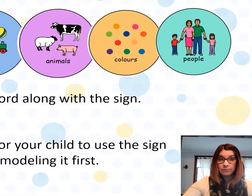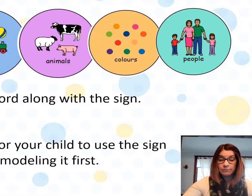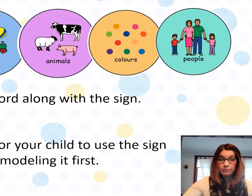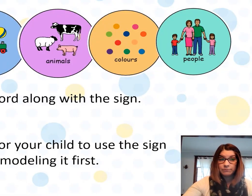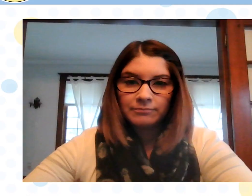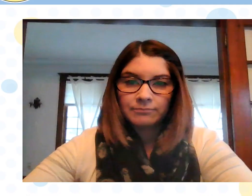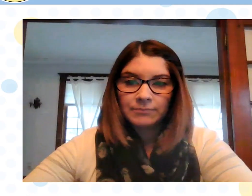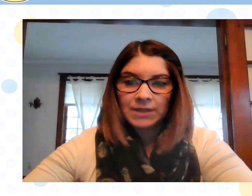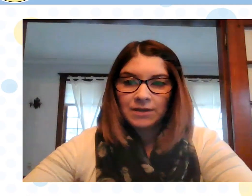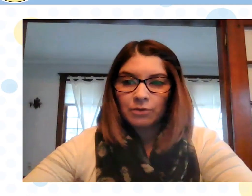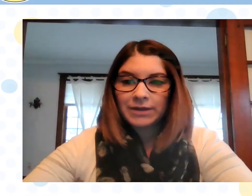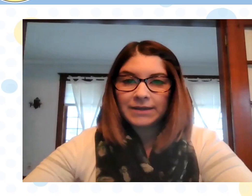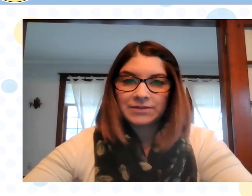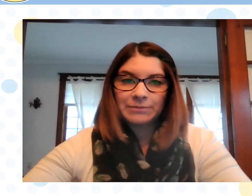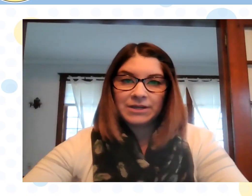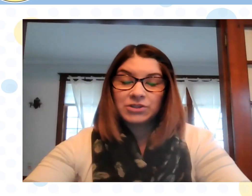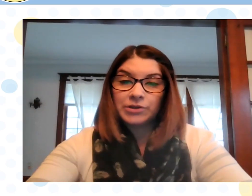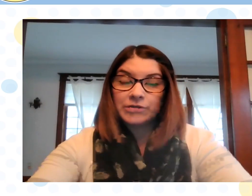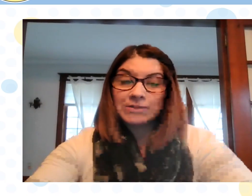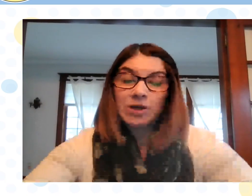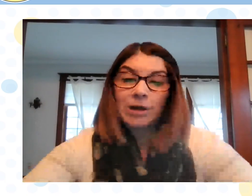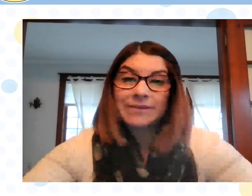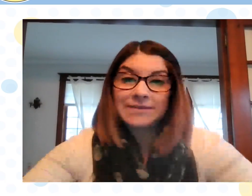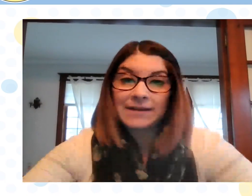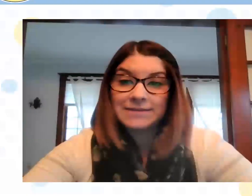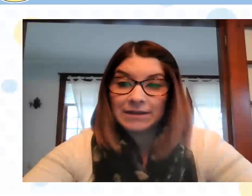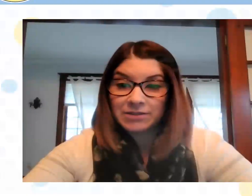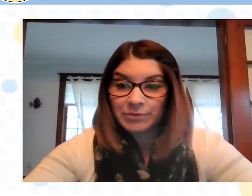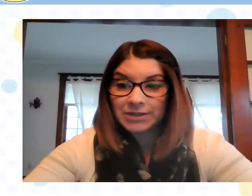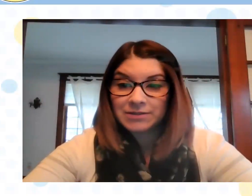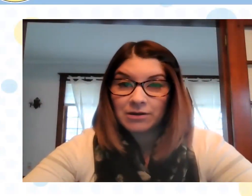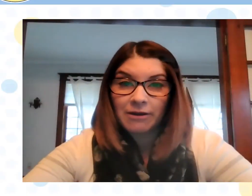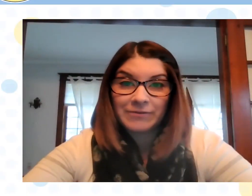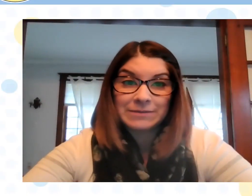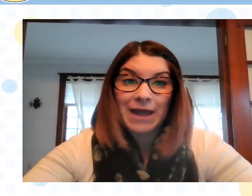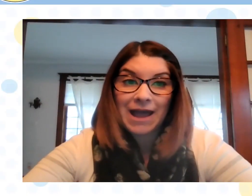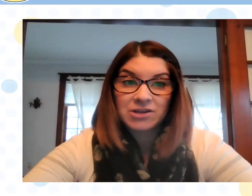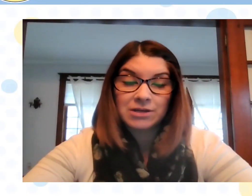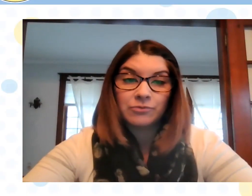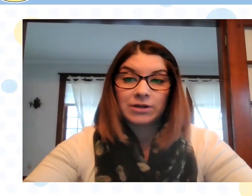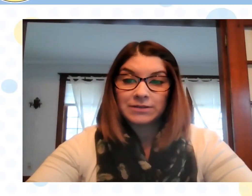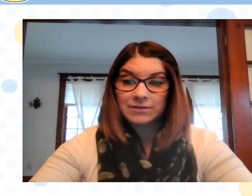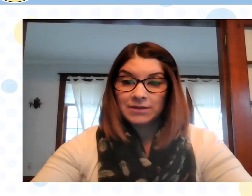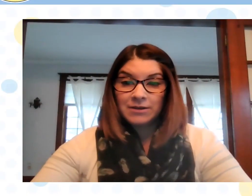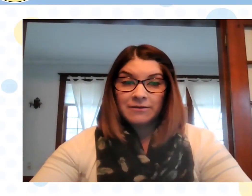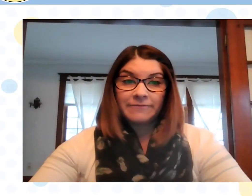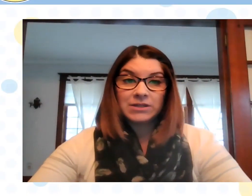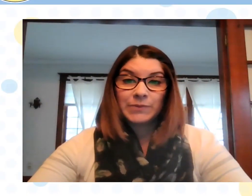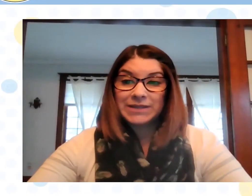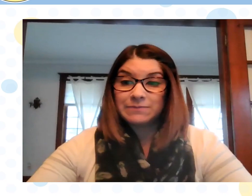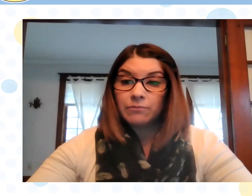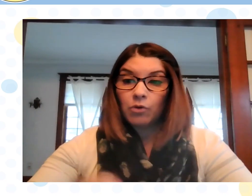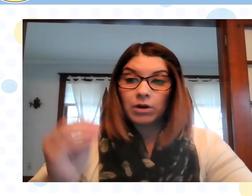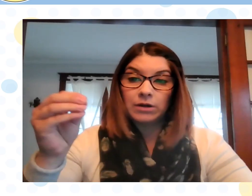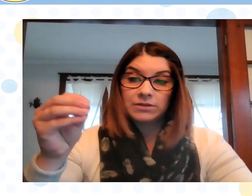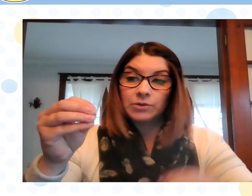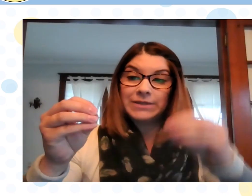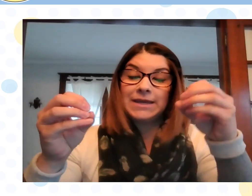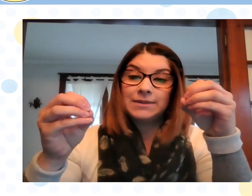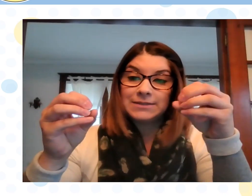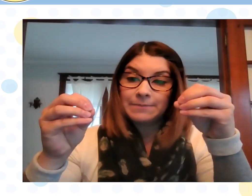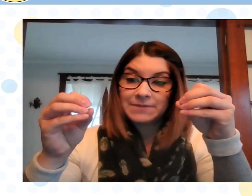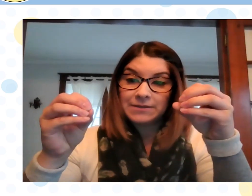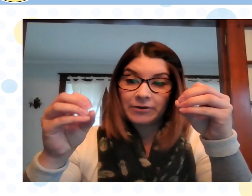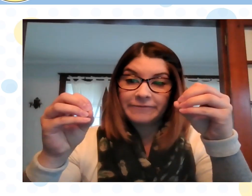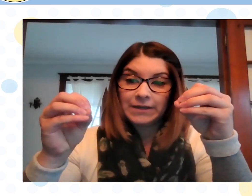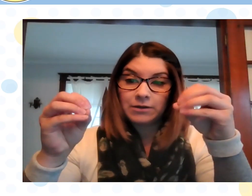while. Okay, so I'm going to show you some common signs now. So we're going to start off with some action words. First one is more. So we take